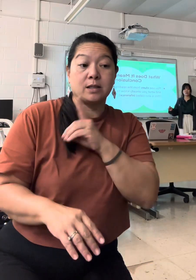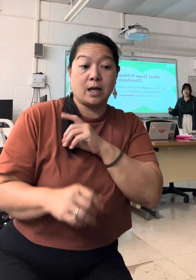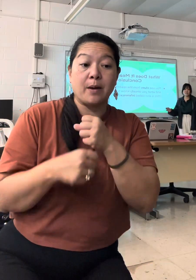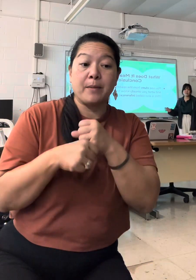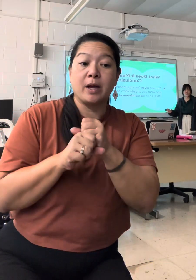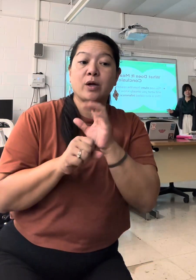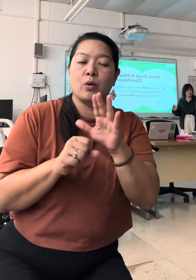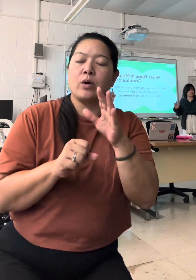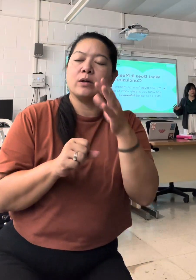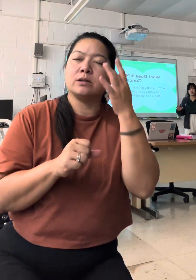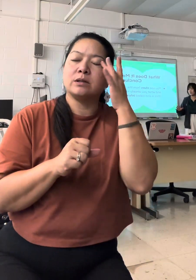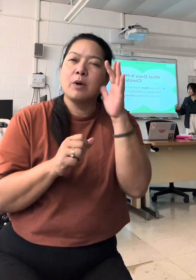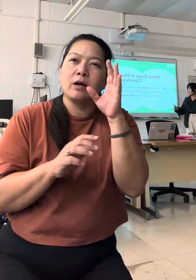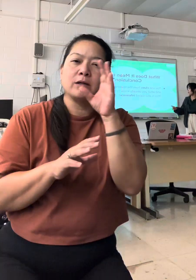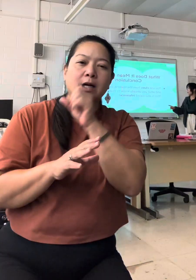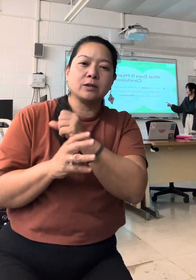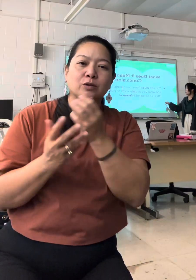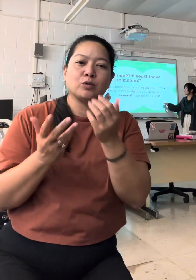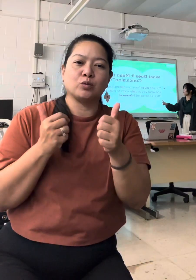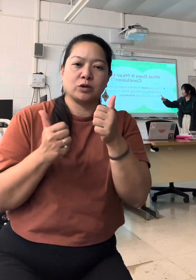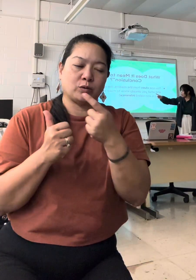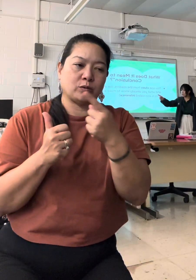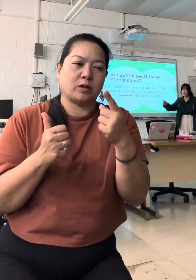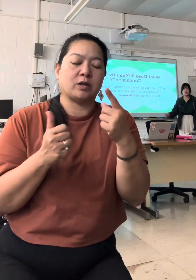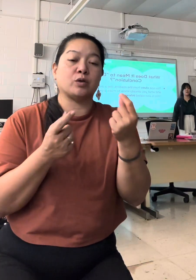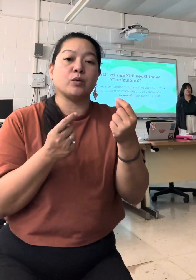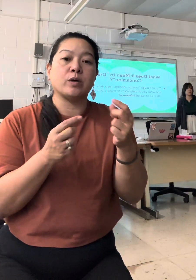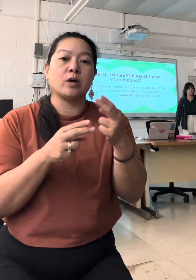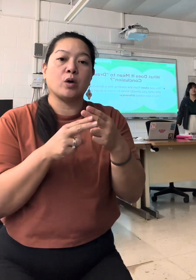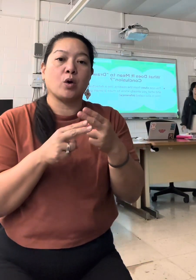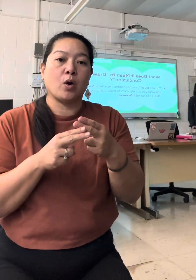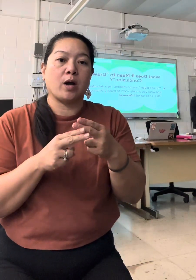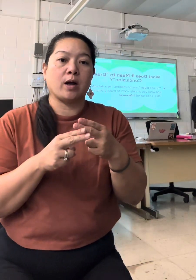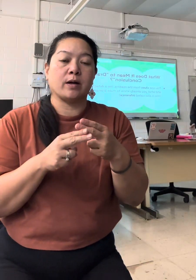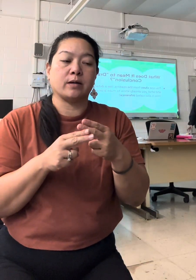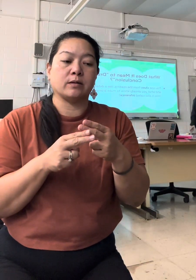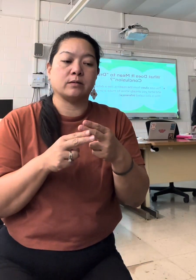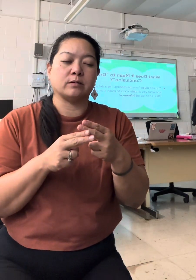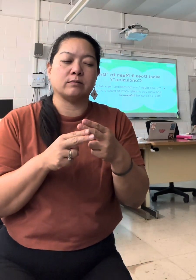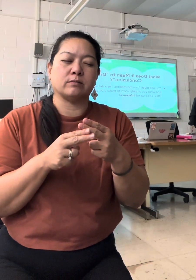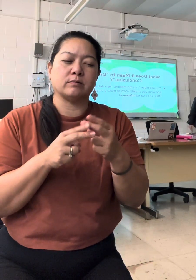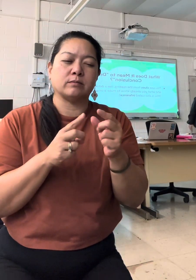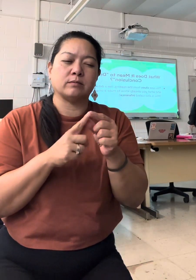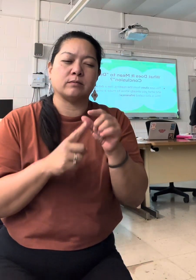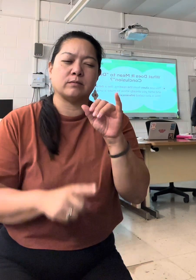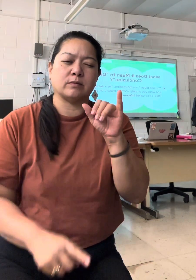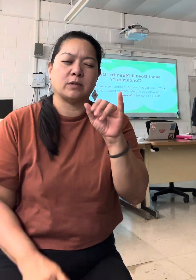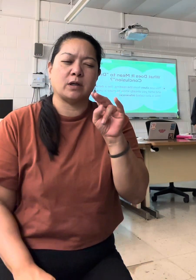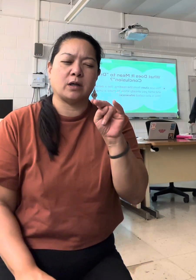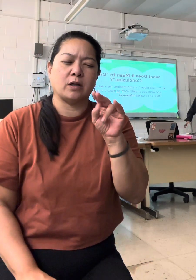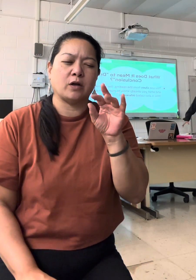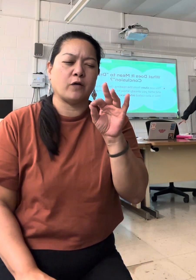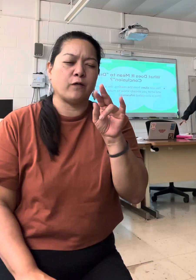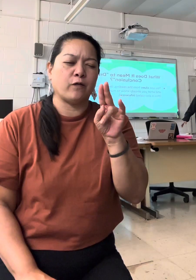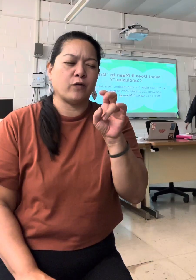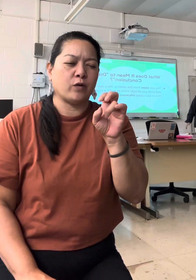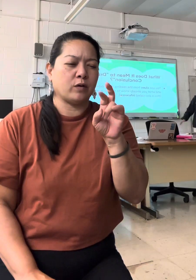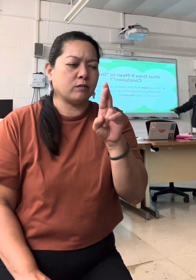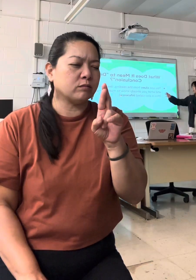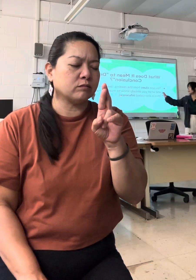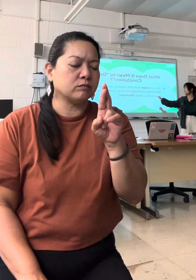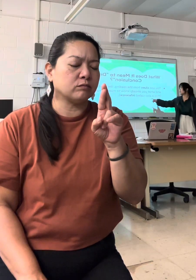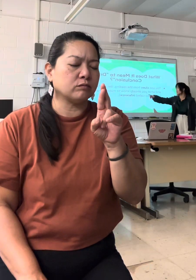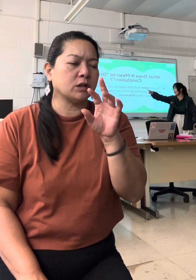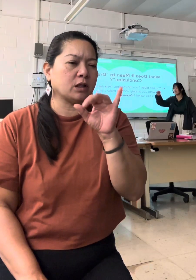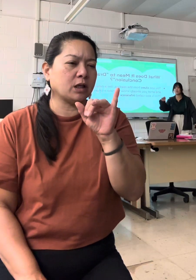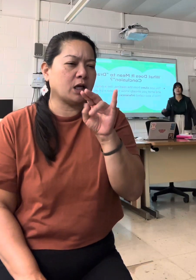a smart guess based on the clues. Okay, we call this an inference. So if you ever hear that word like infer or make an inference, all